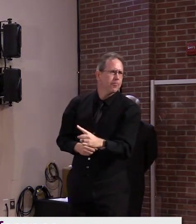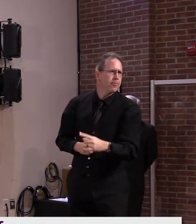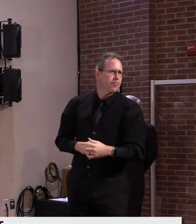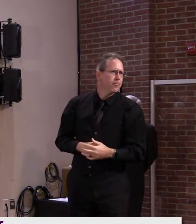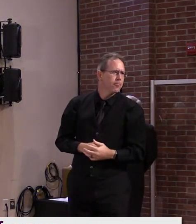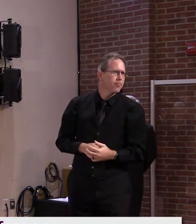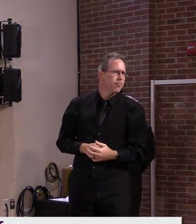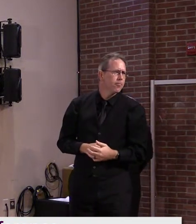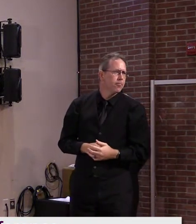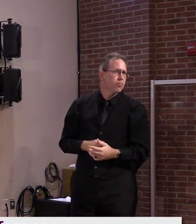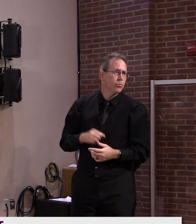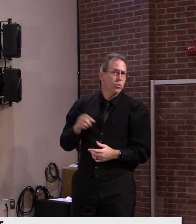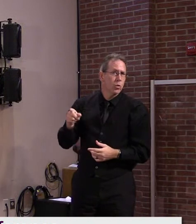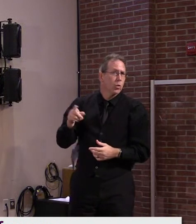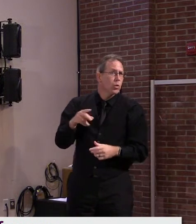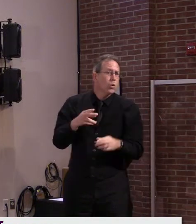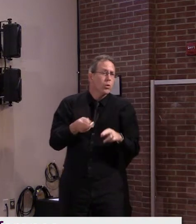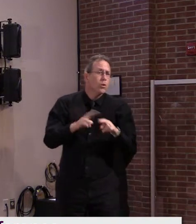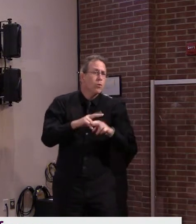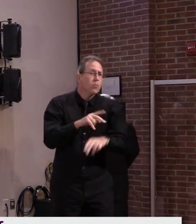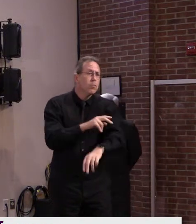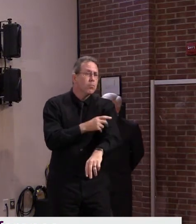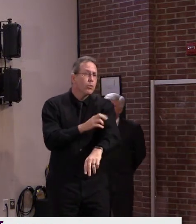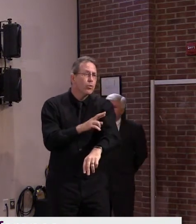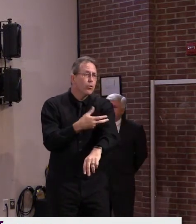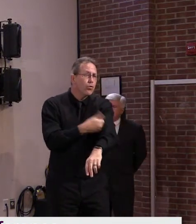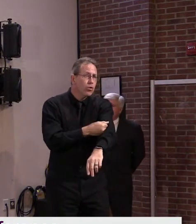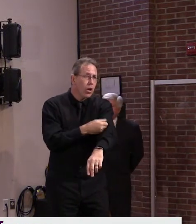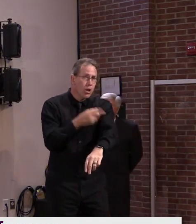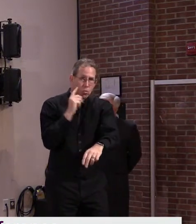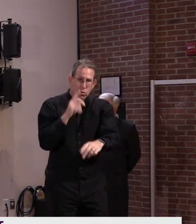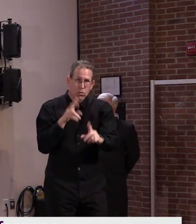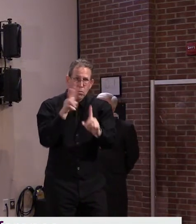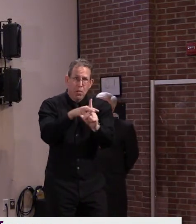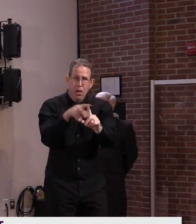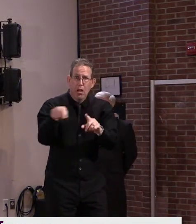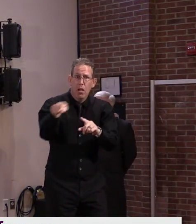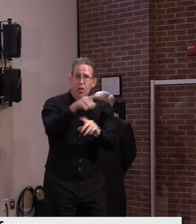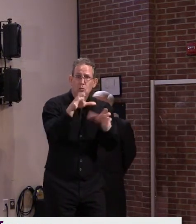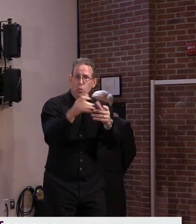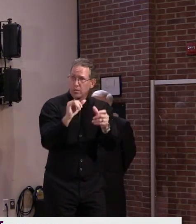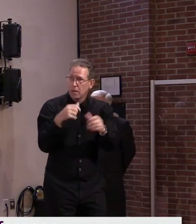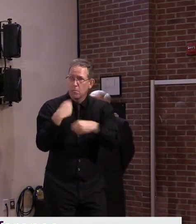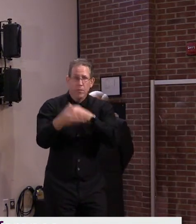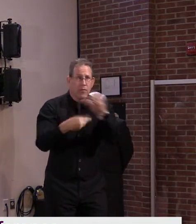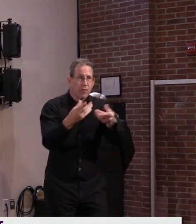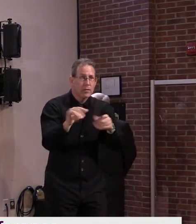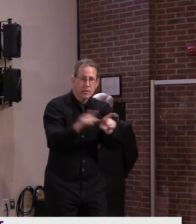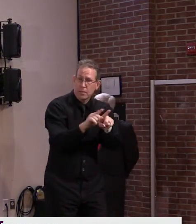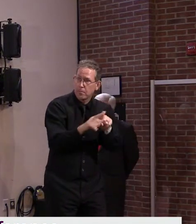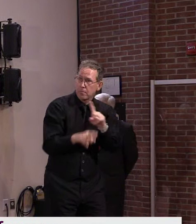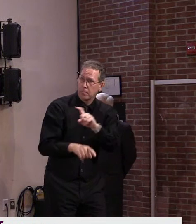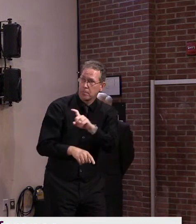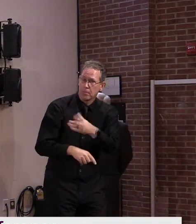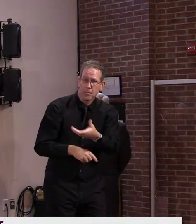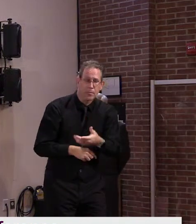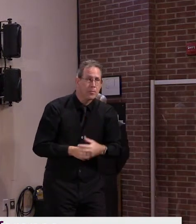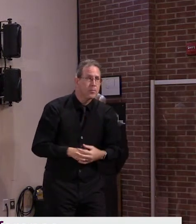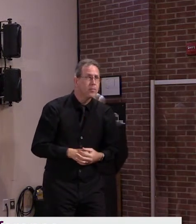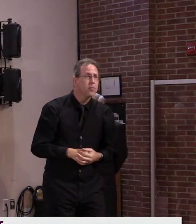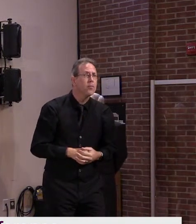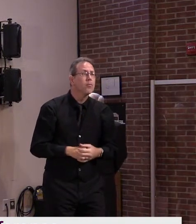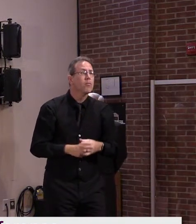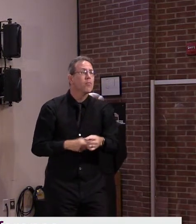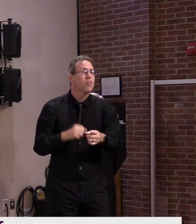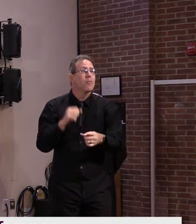groups, any outreach with those community groups, or any specific BIPOC clinics like you had with the